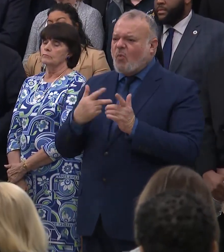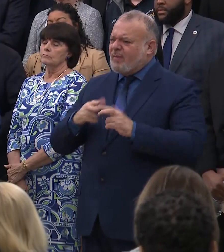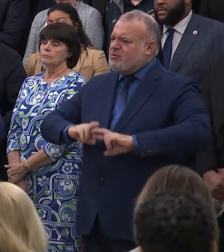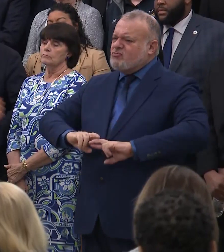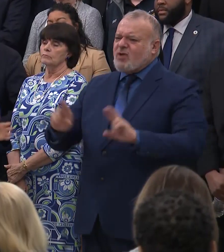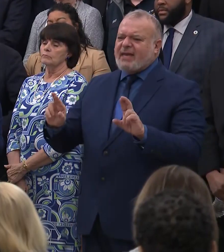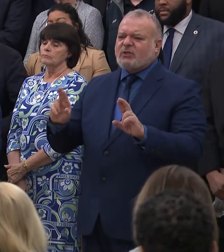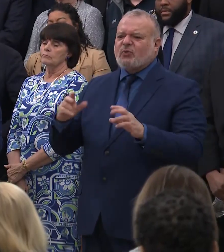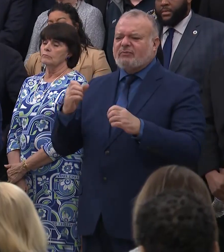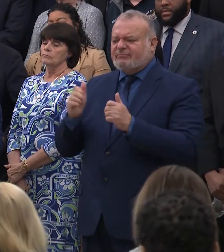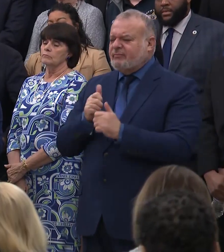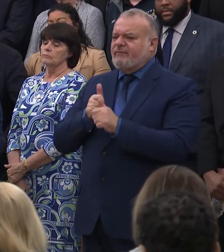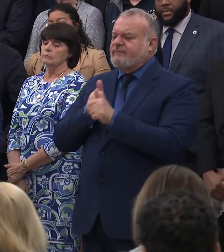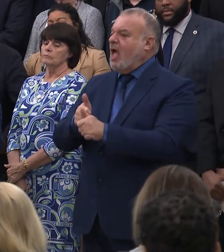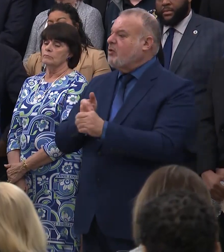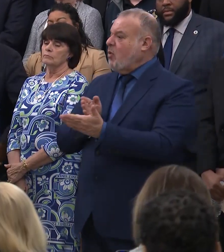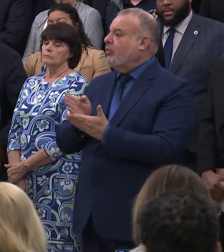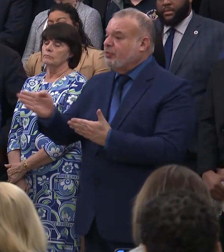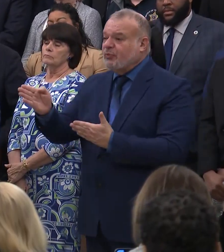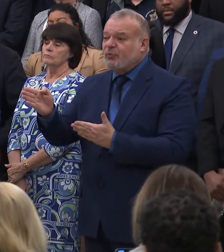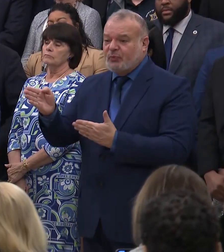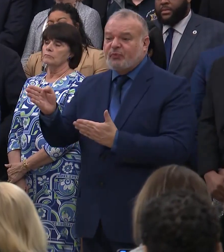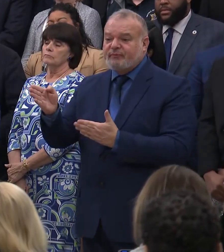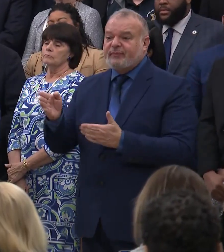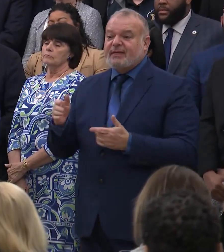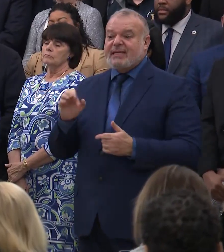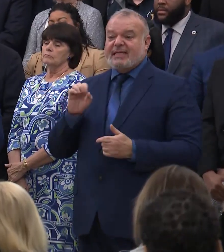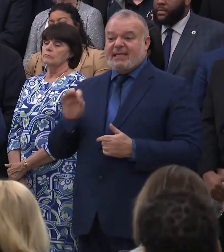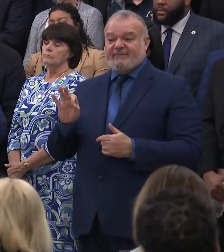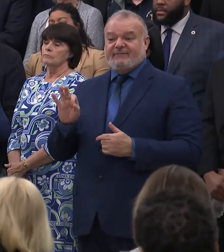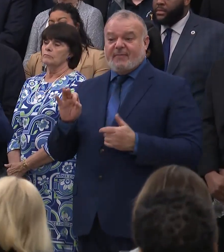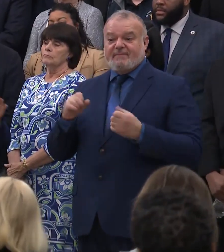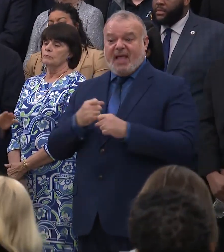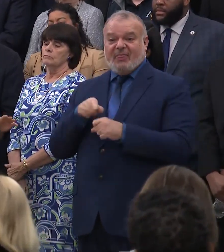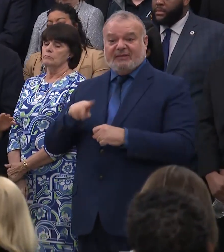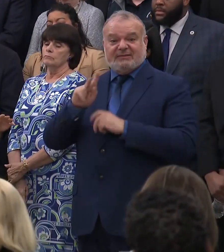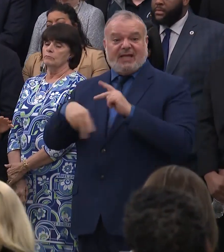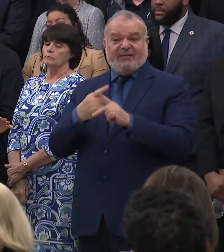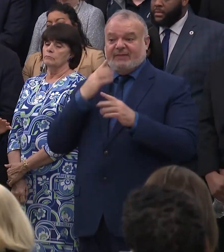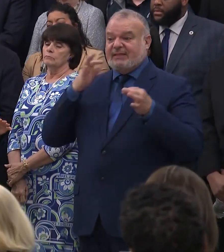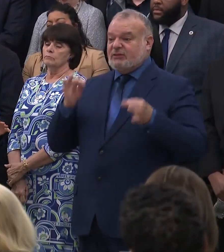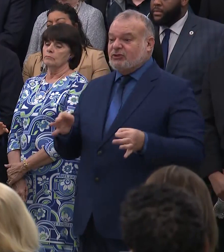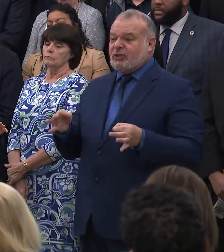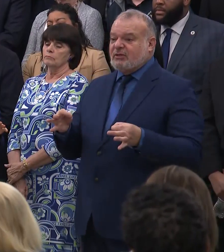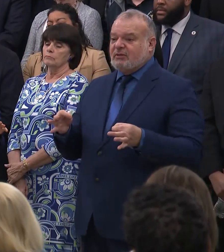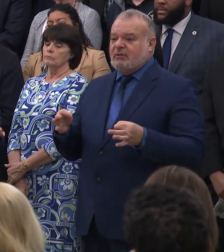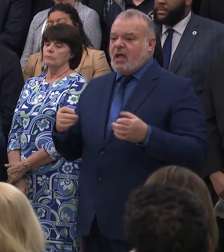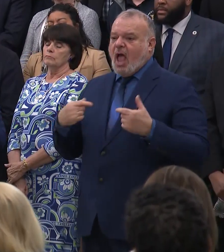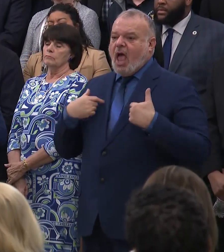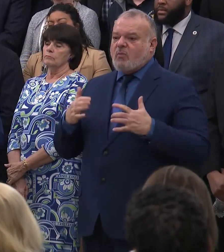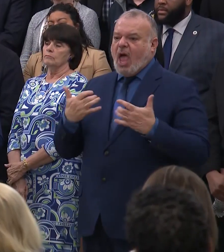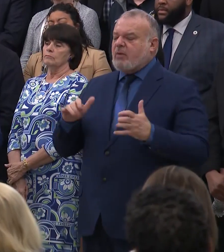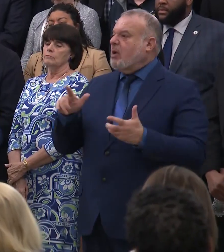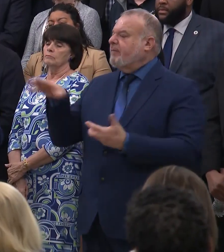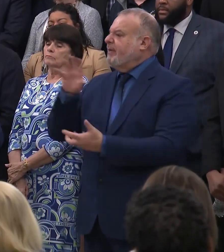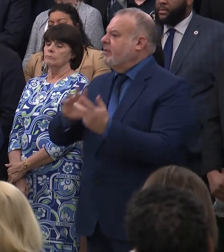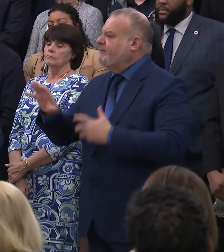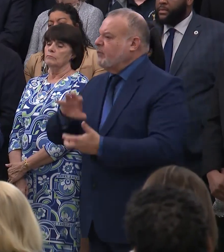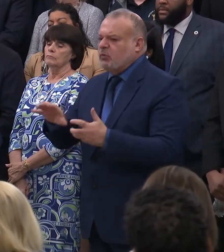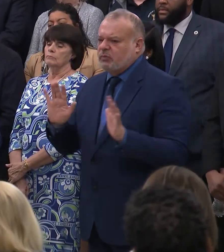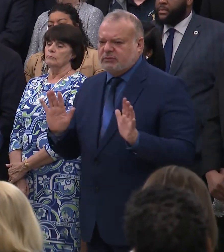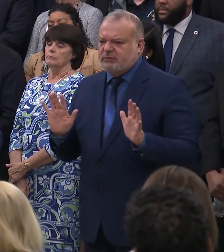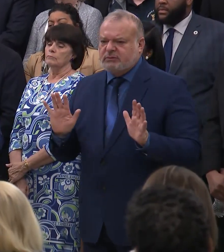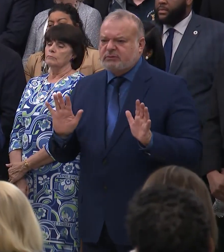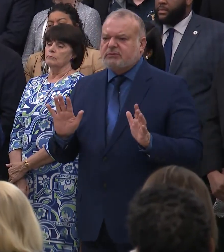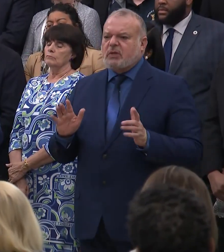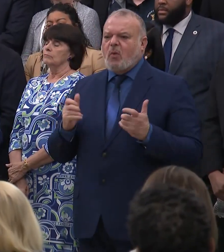because the last thing I want when I do something like this is to have any confusion about what this means. We want it to be crystal clear